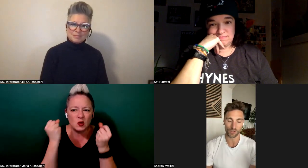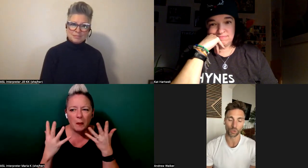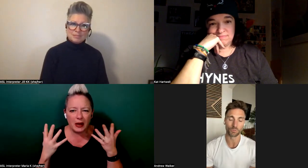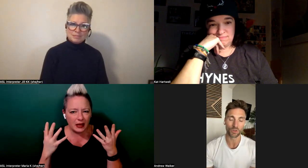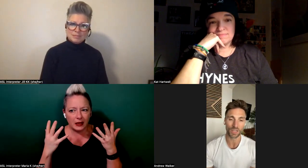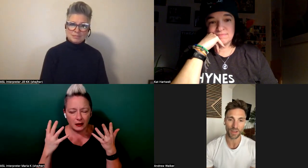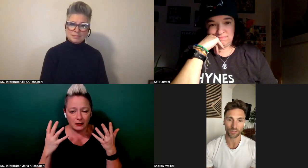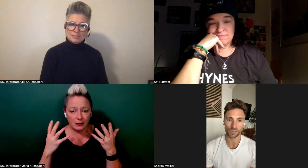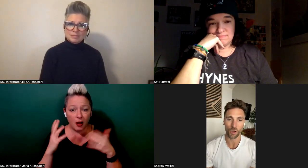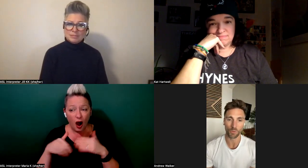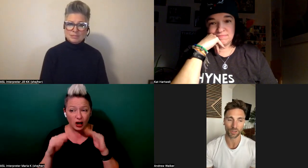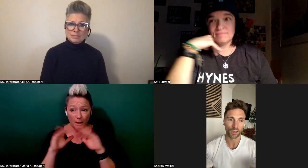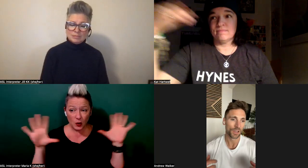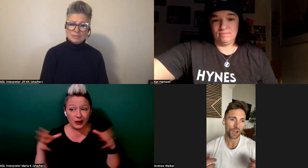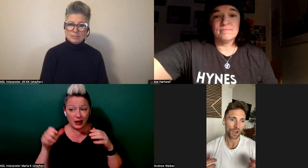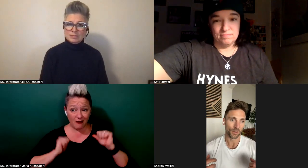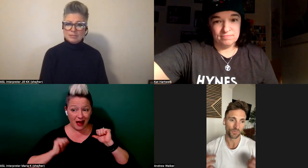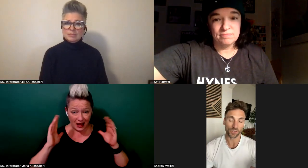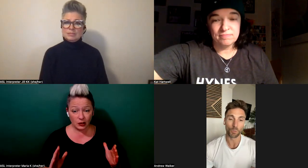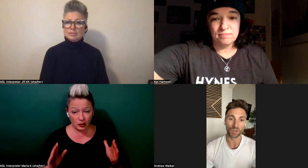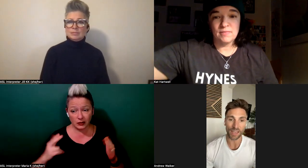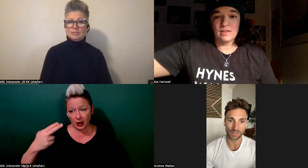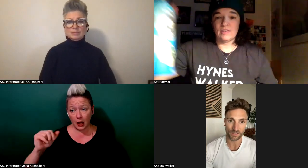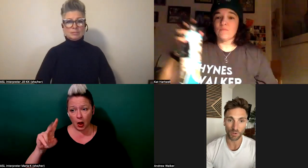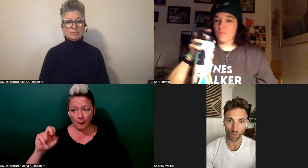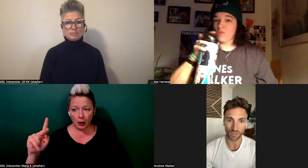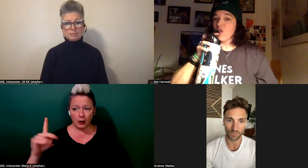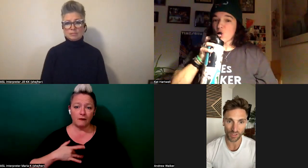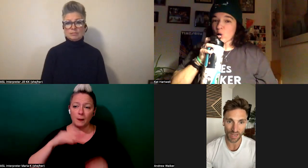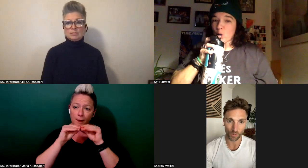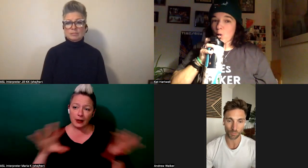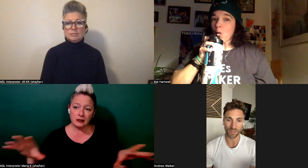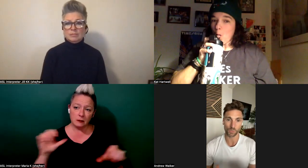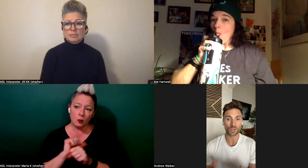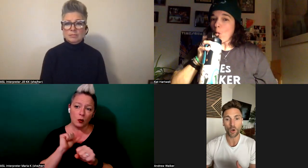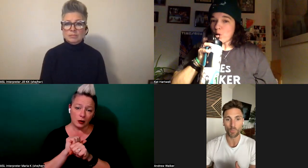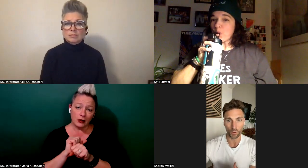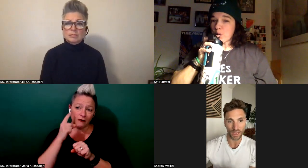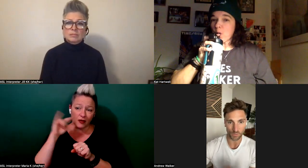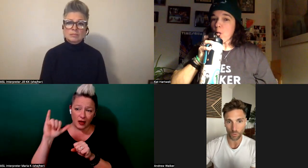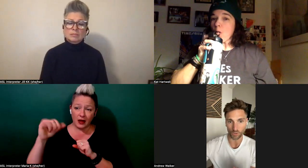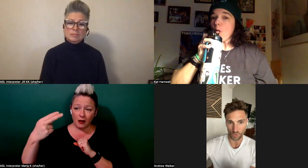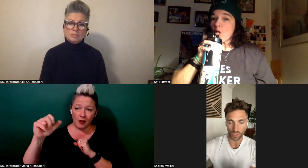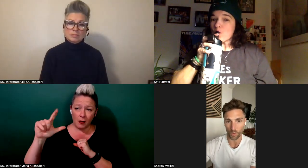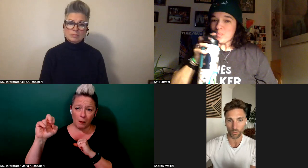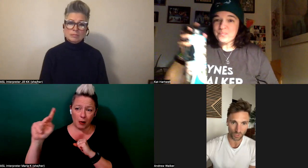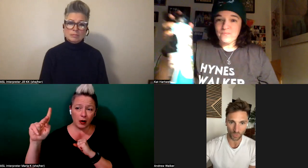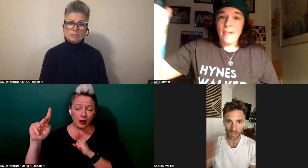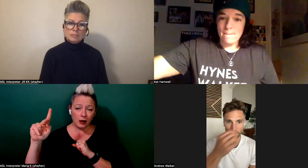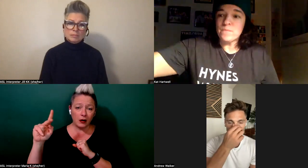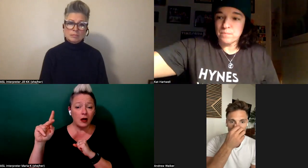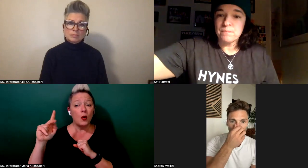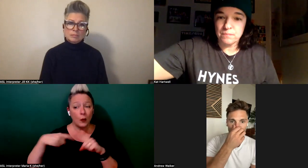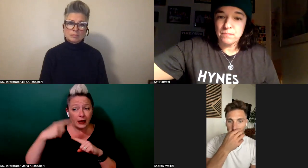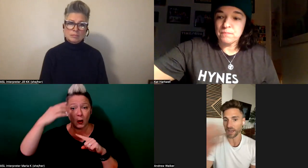all of us, the whole community of actors in Hallmark, feel so blessed to be working for this network, because we know more or less what we're doing when we're doing